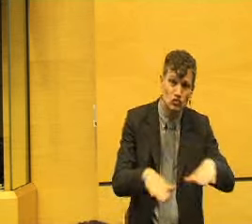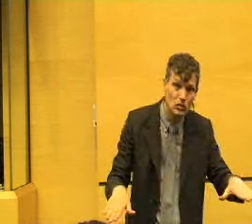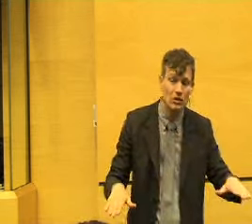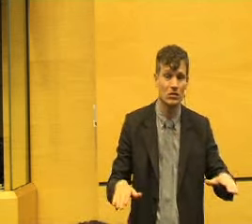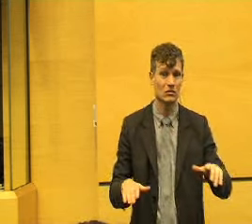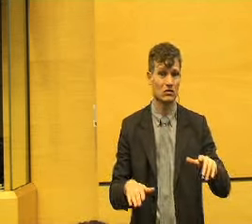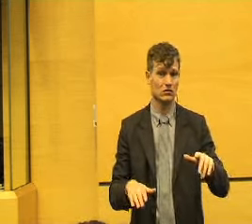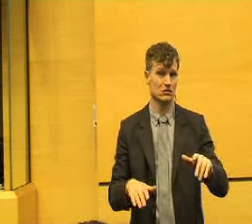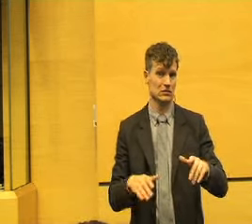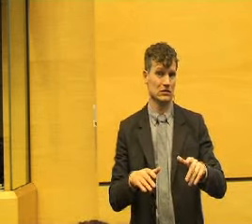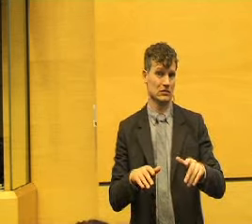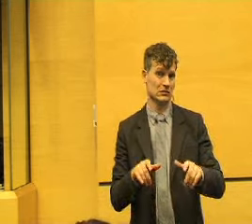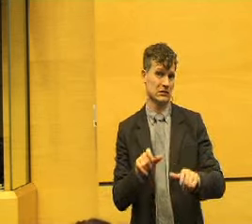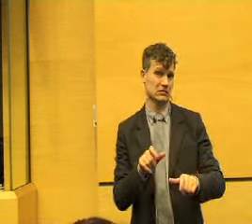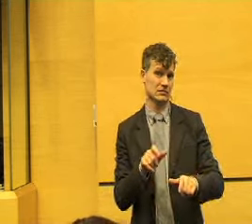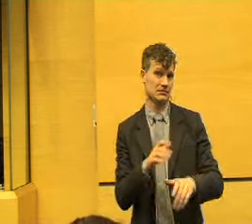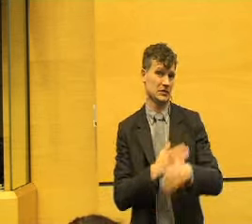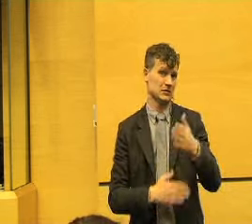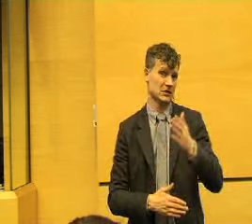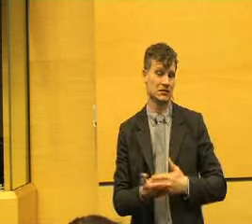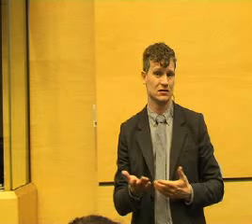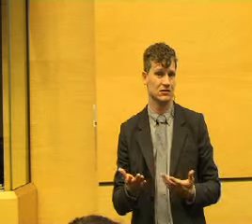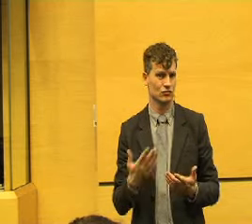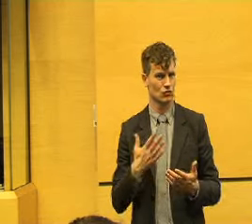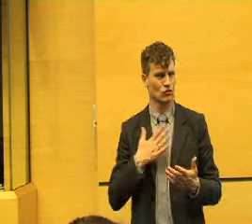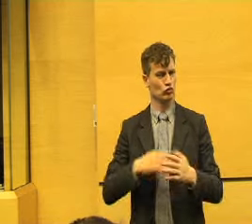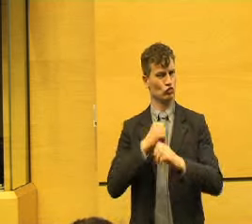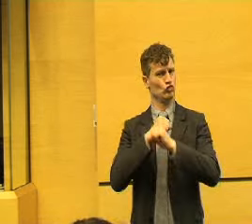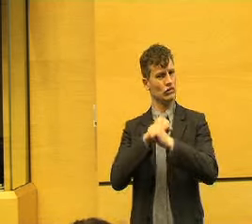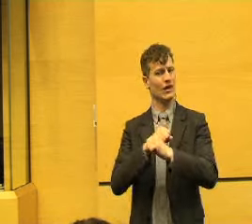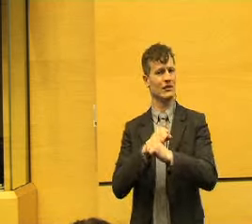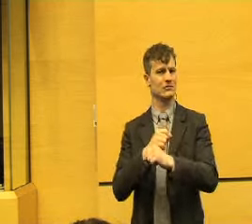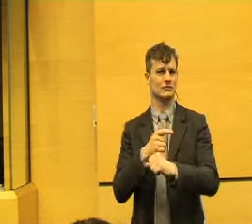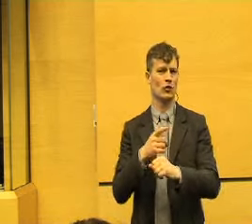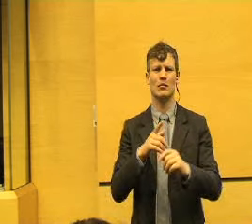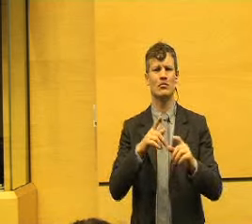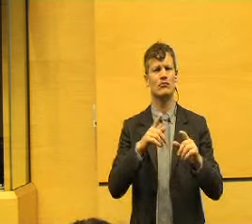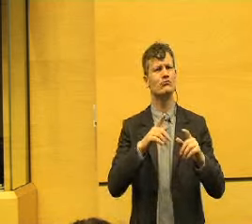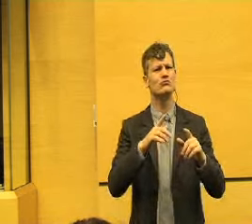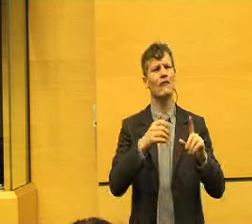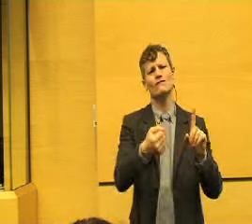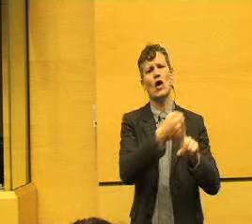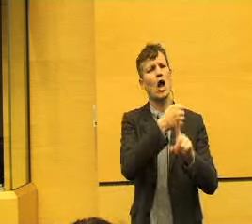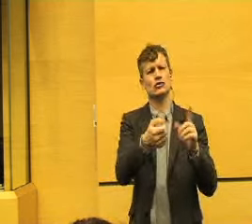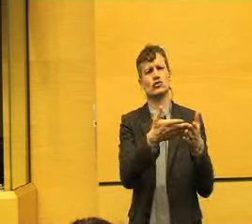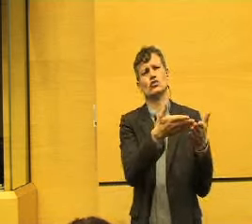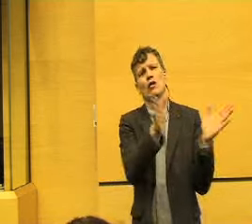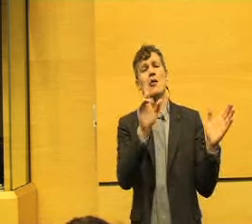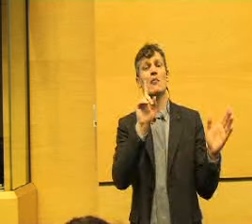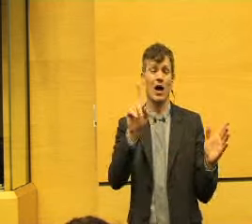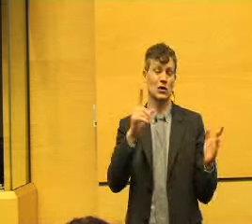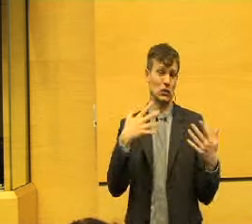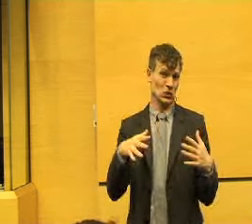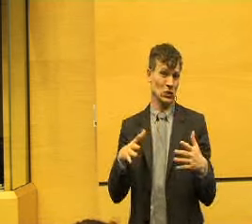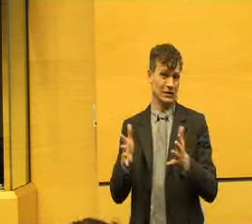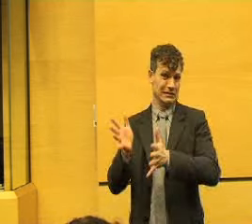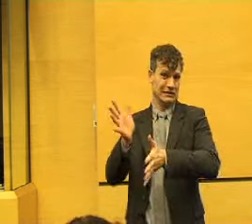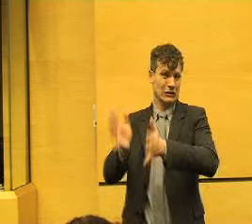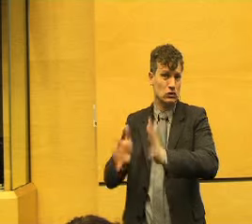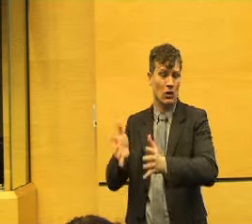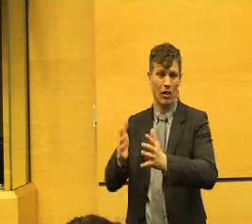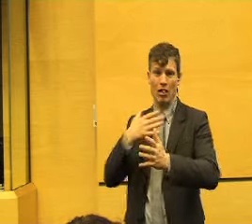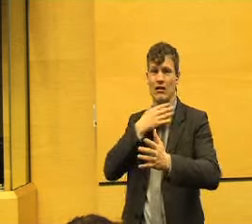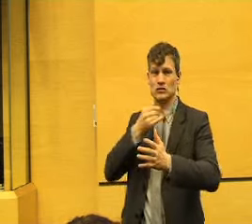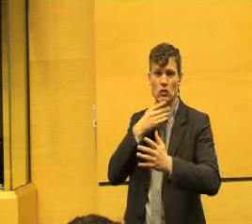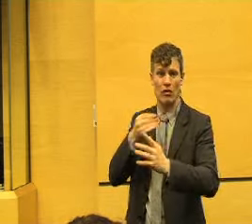of all types, but especially from sexual violence. I'm now going to go directly to a question on